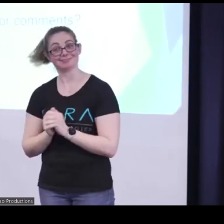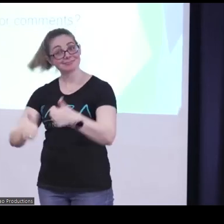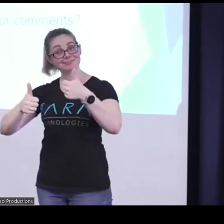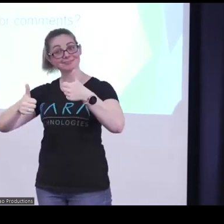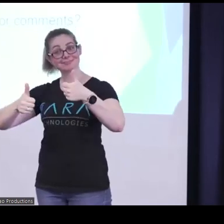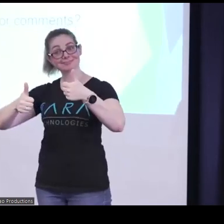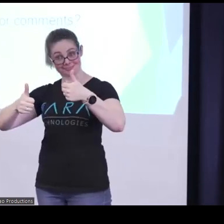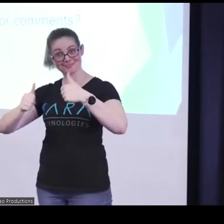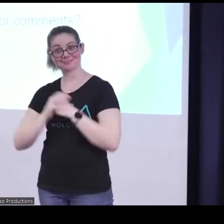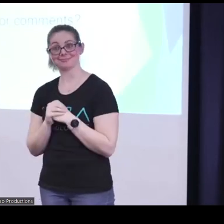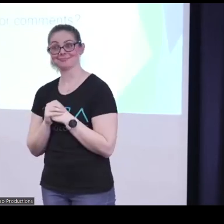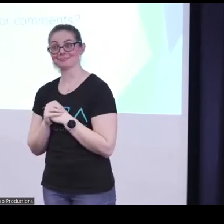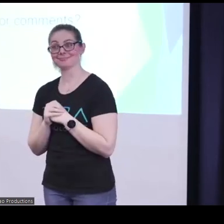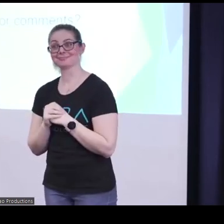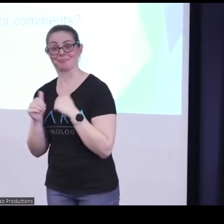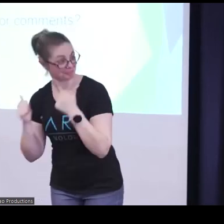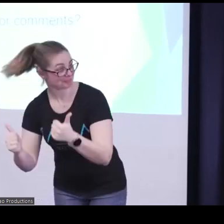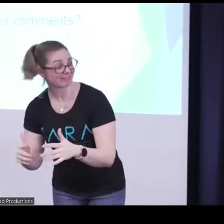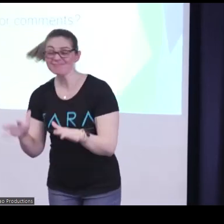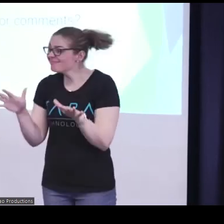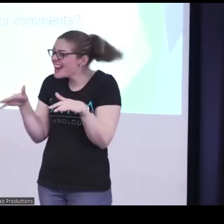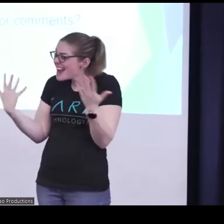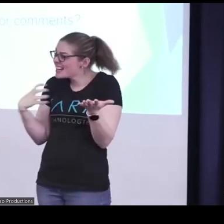able to access that at a future date.